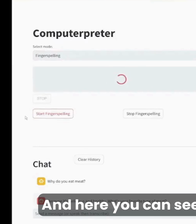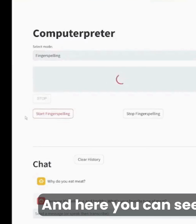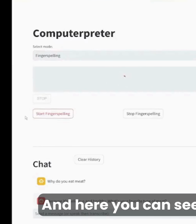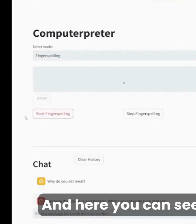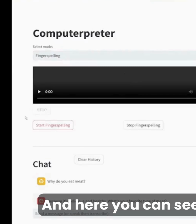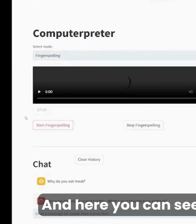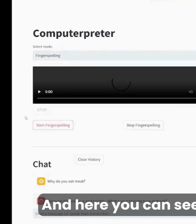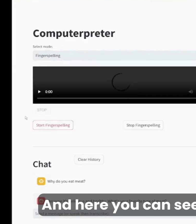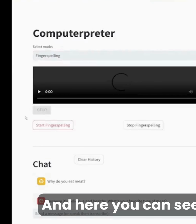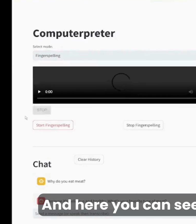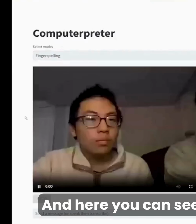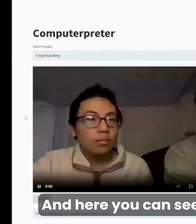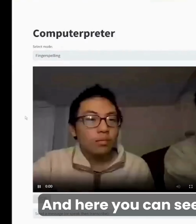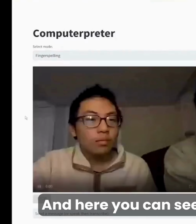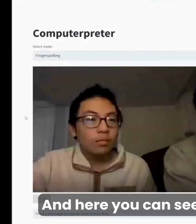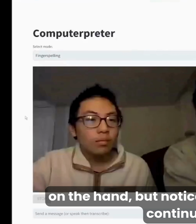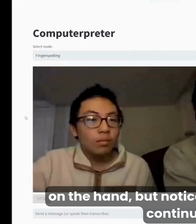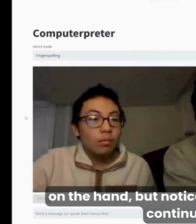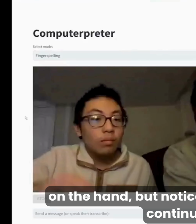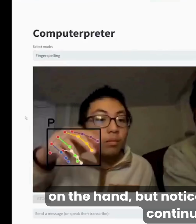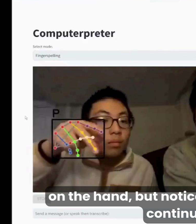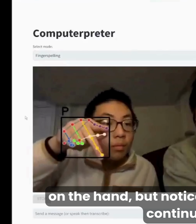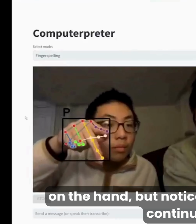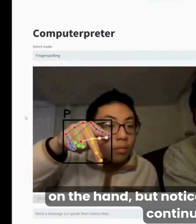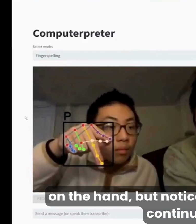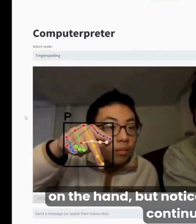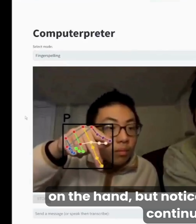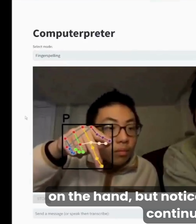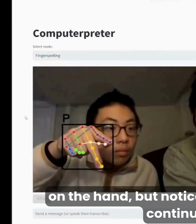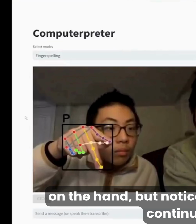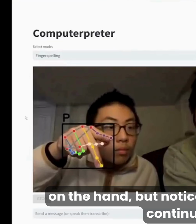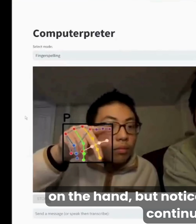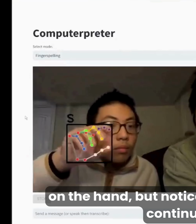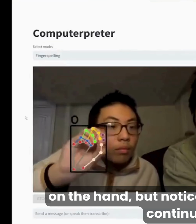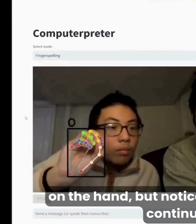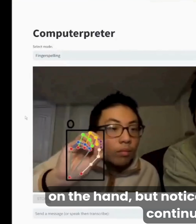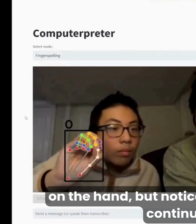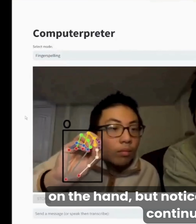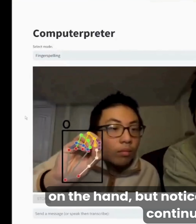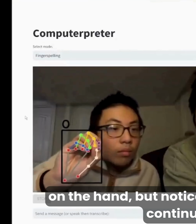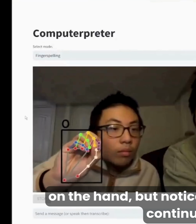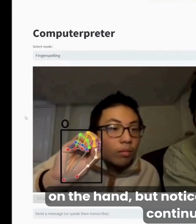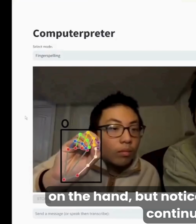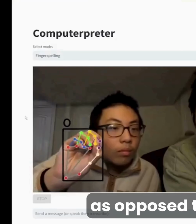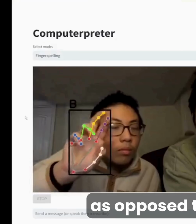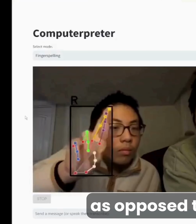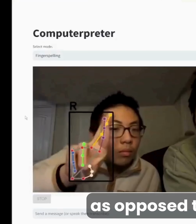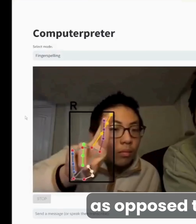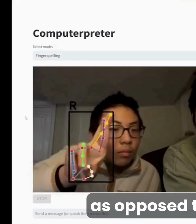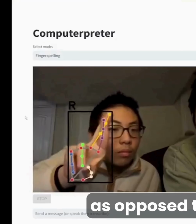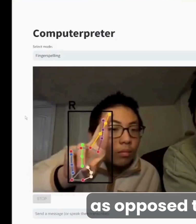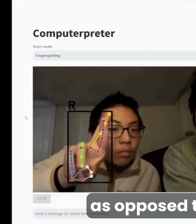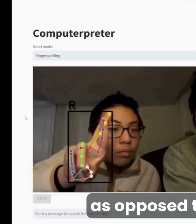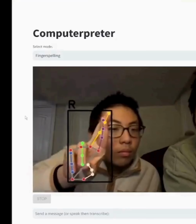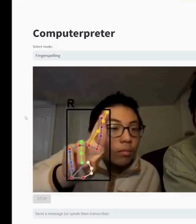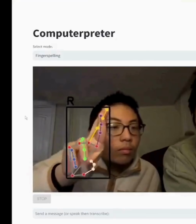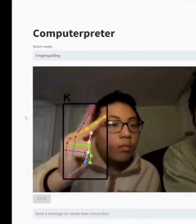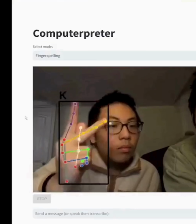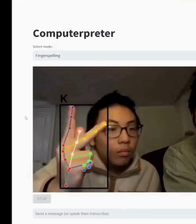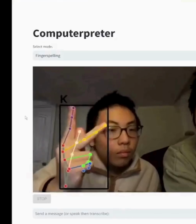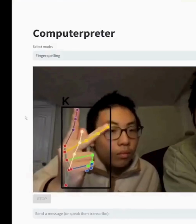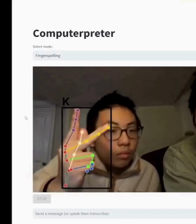And here you can see the detected landmarks on the hand, but notice how fingerspelling is now continuous frames as opposed to dynamics.